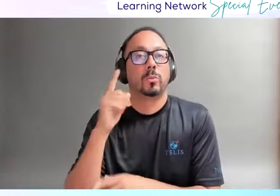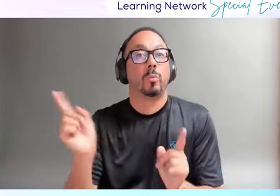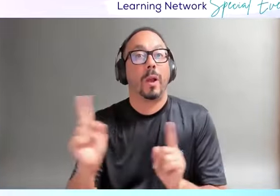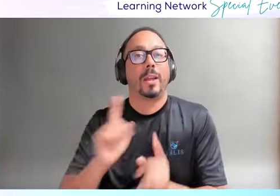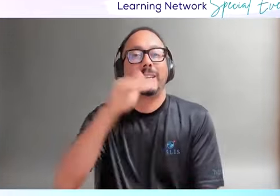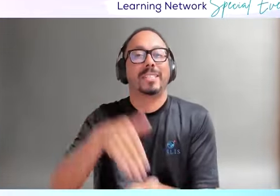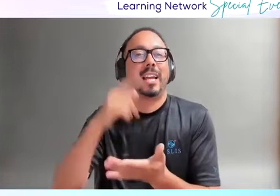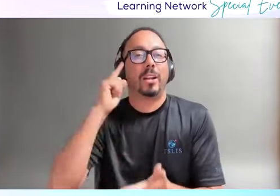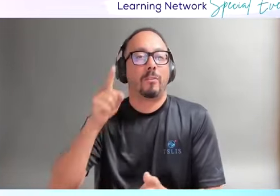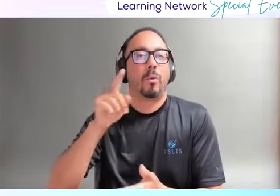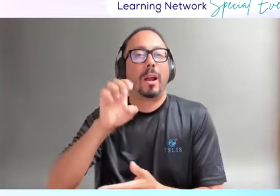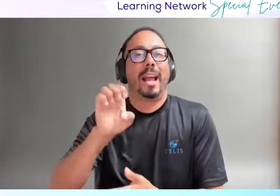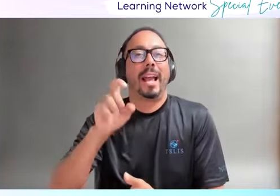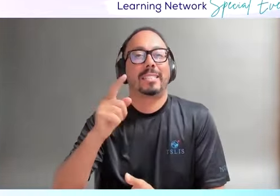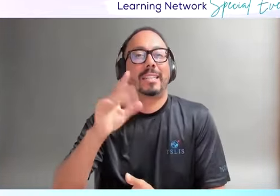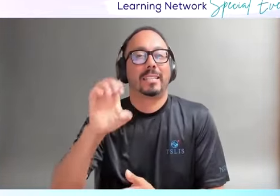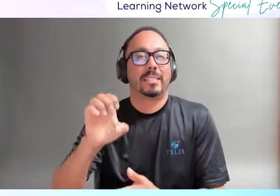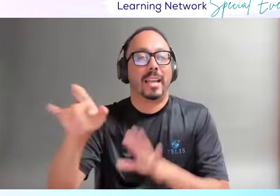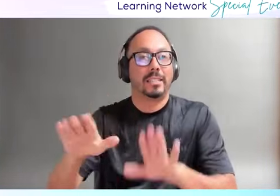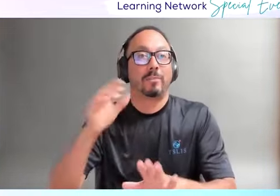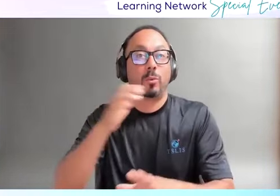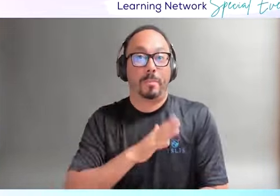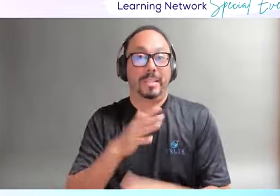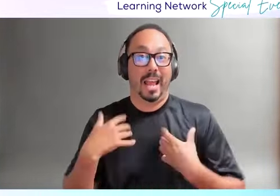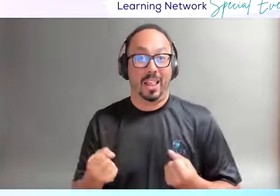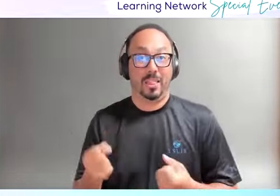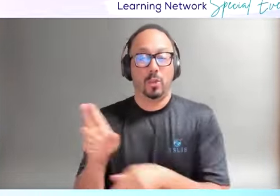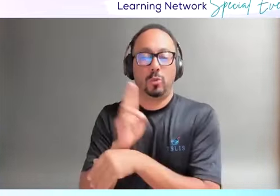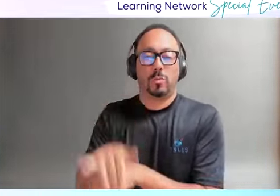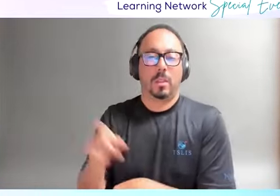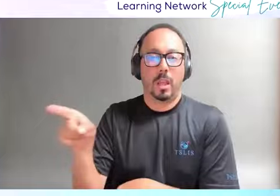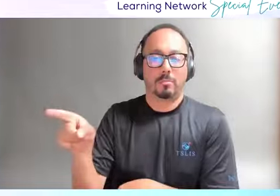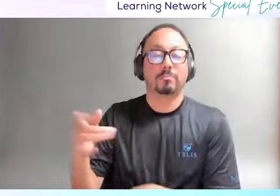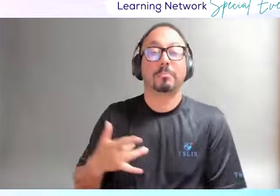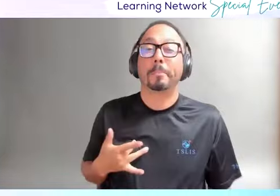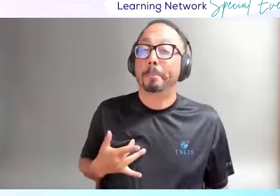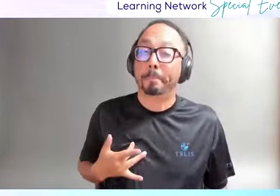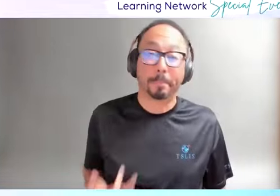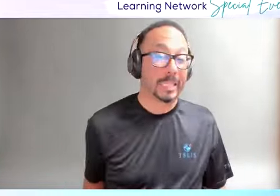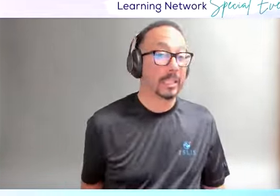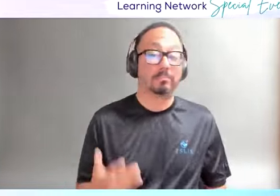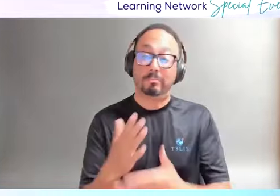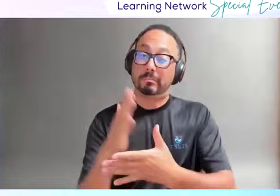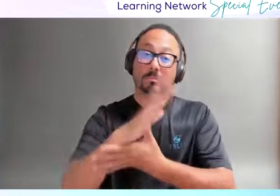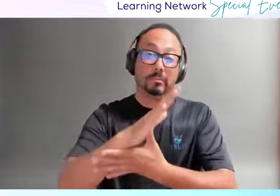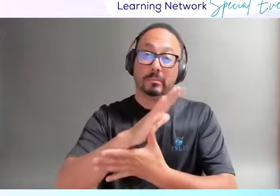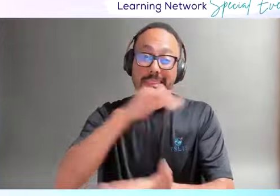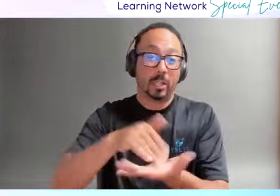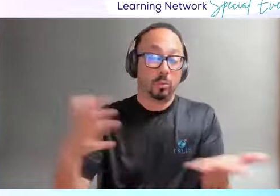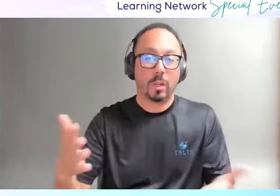just to remind ourselves that trauma is often the center of all of these issues of substance use, mental ill